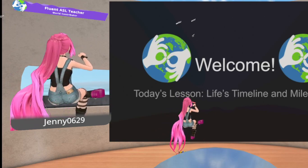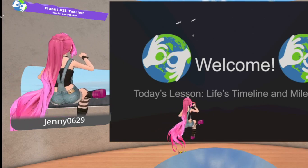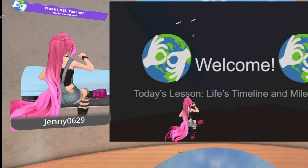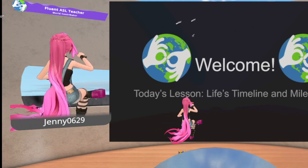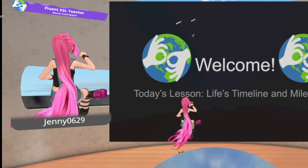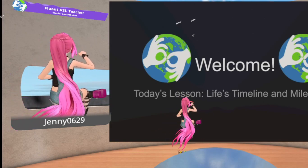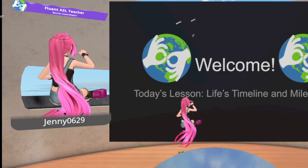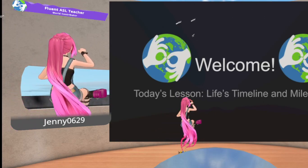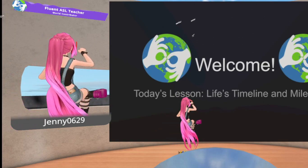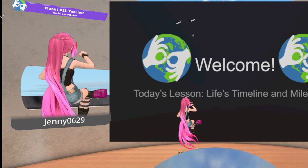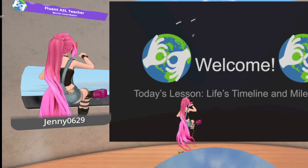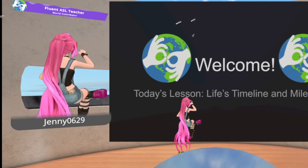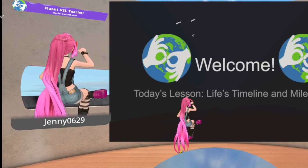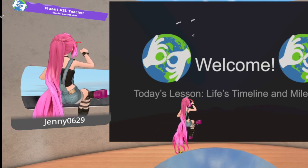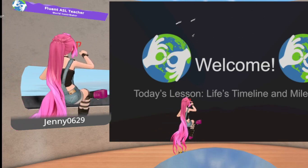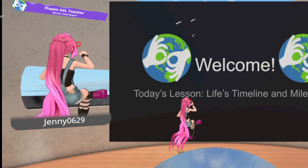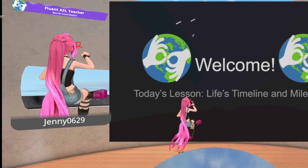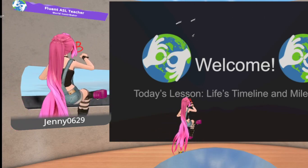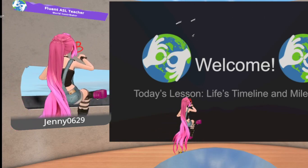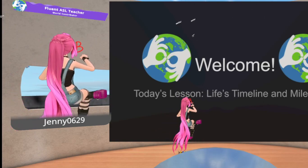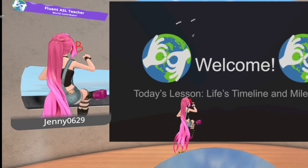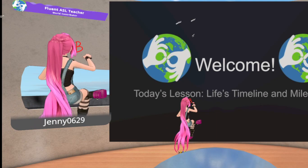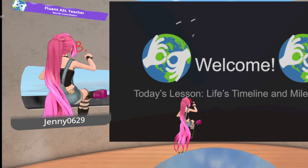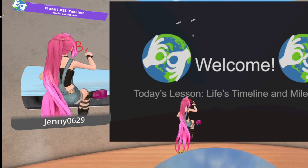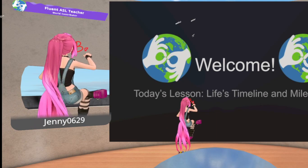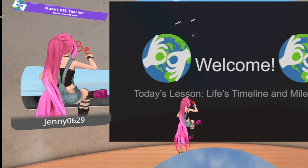within adjectives. So I thought I'd just go over some